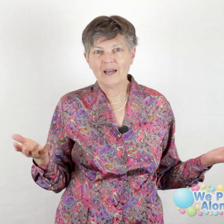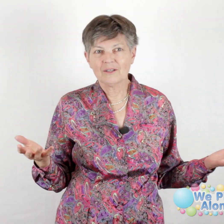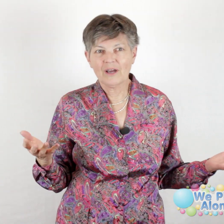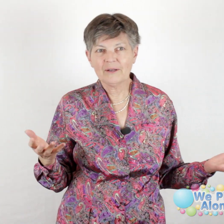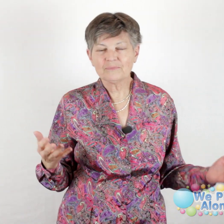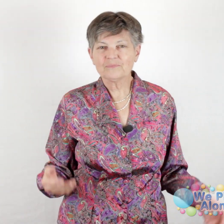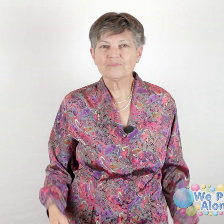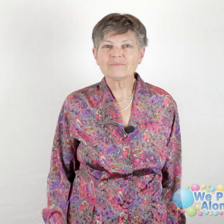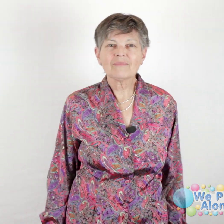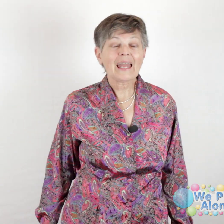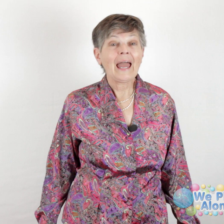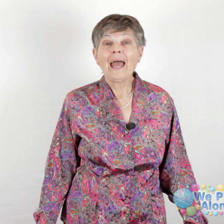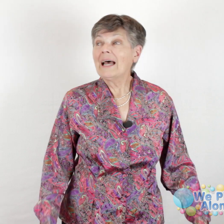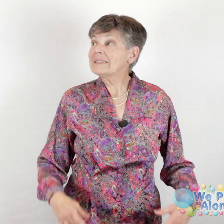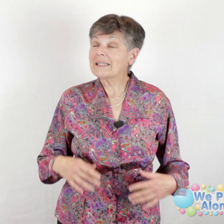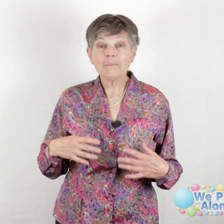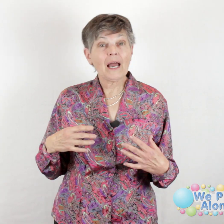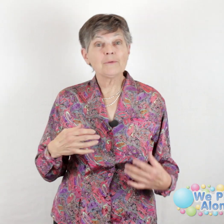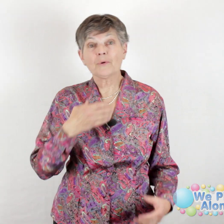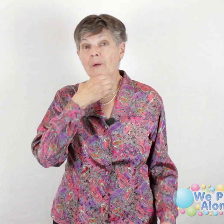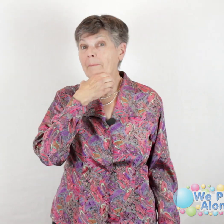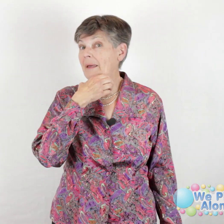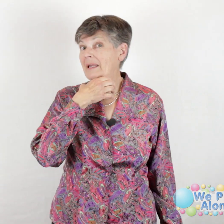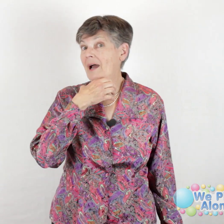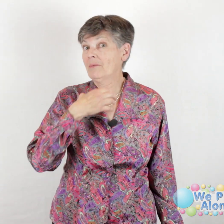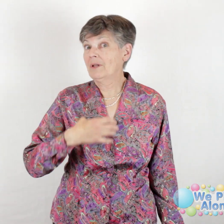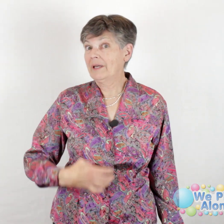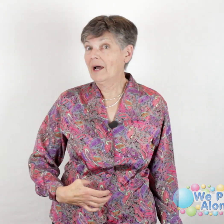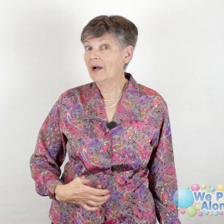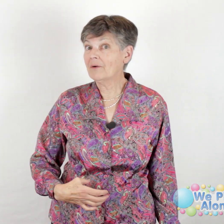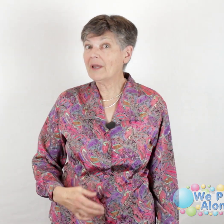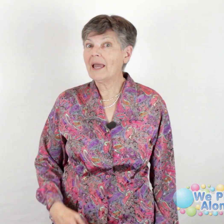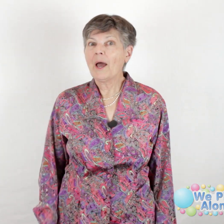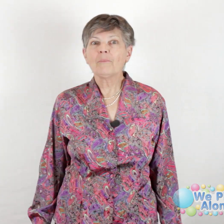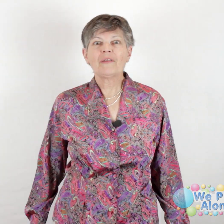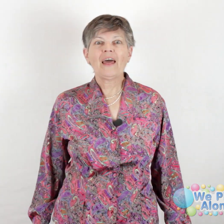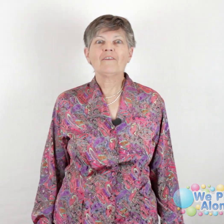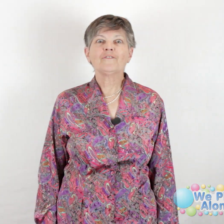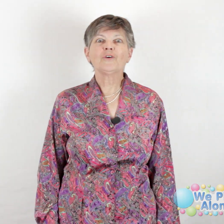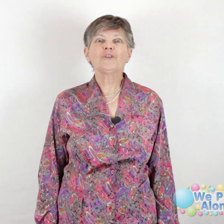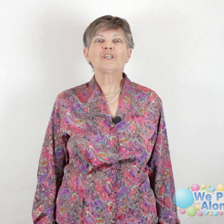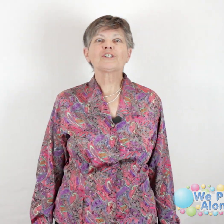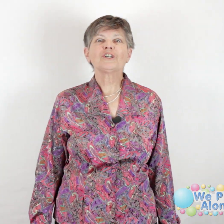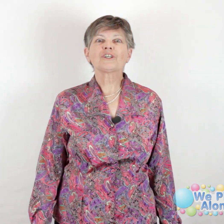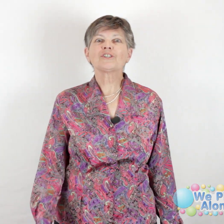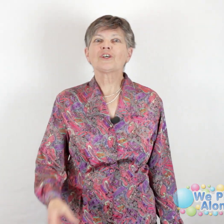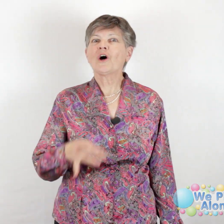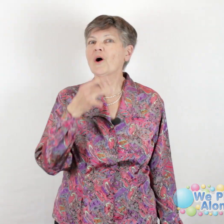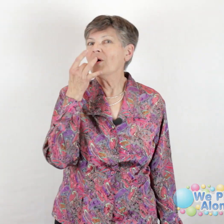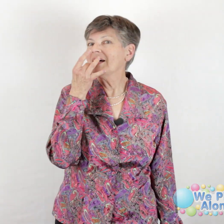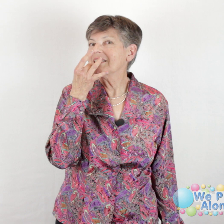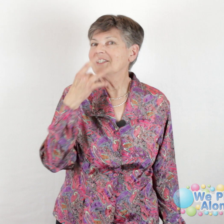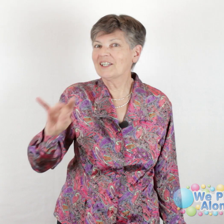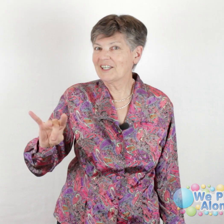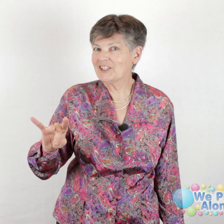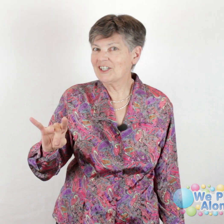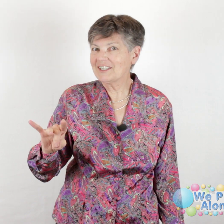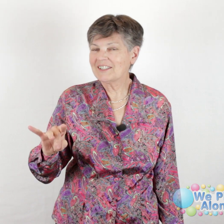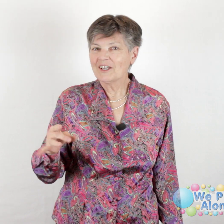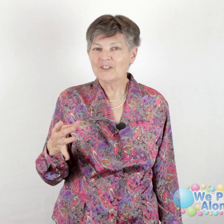signs, right? Sometimes we're maybe not really hungry, but that food just looks so delicious. So